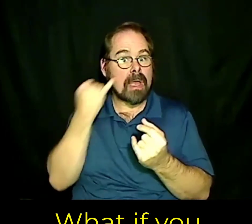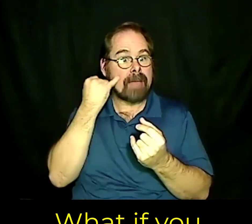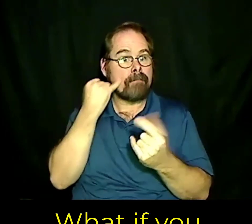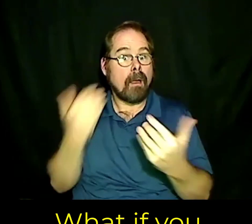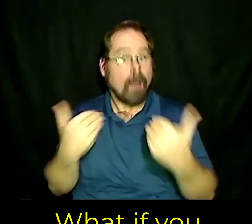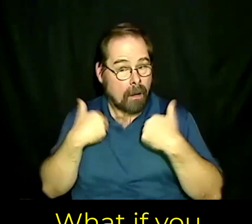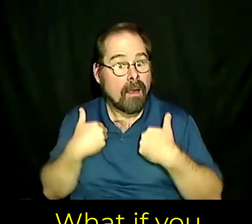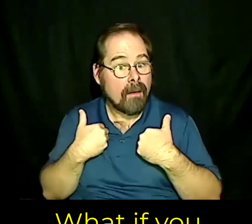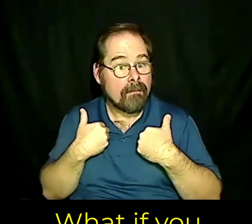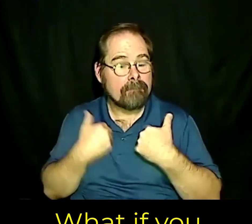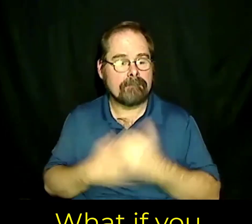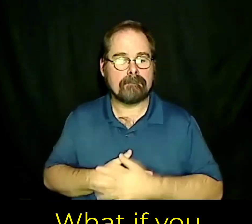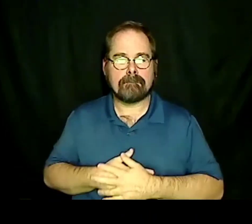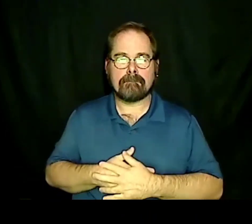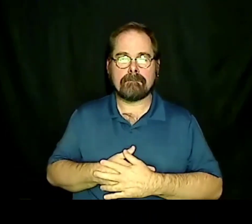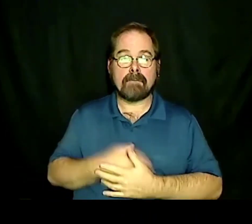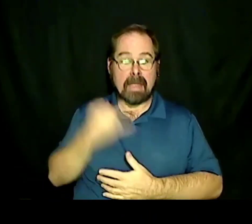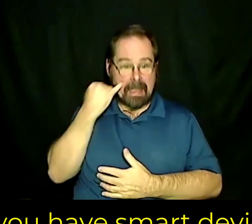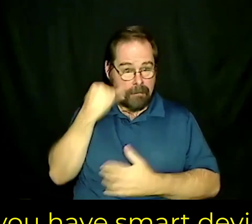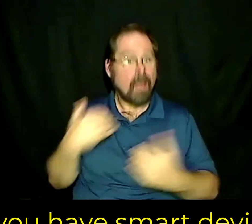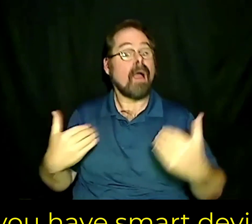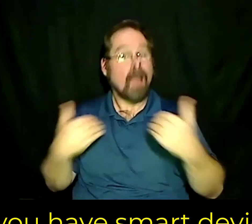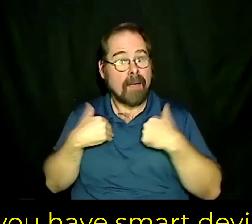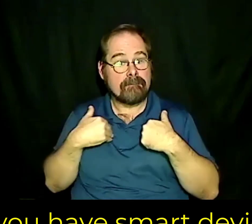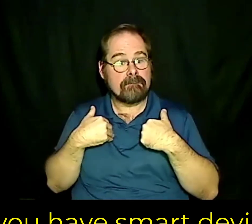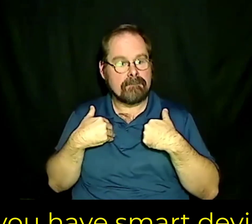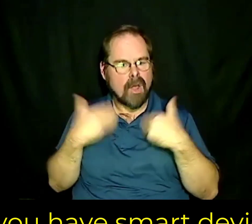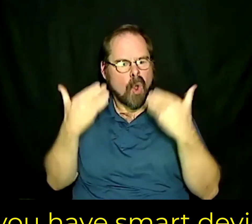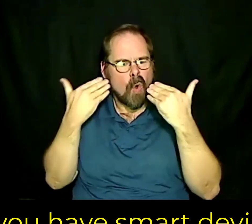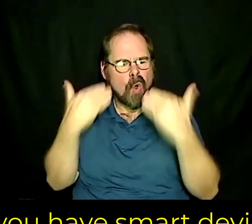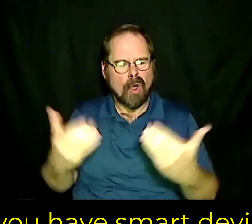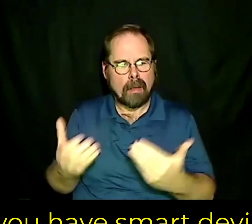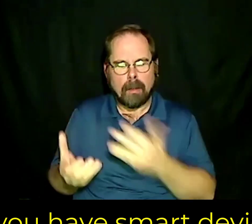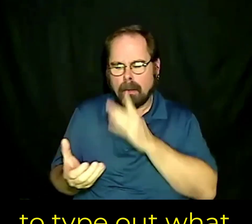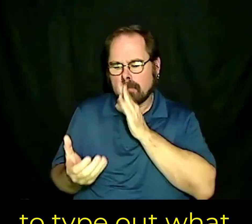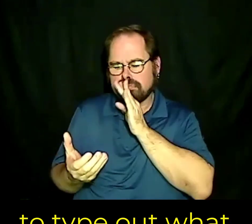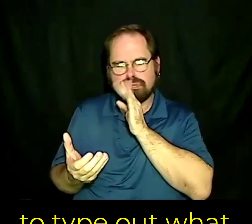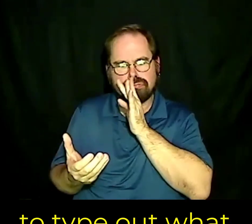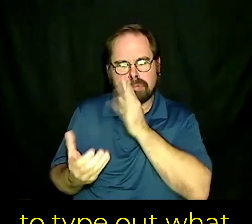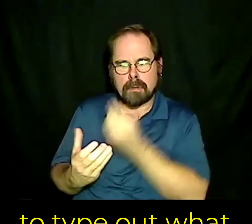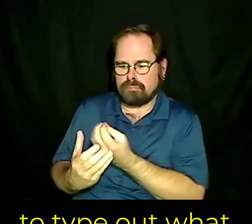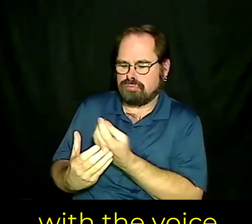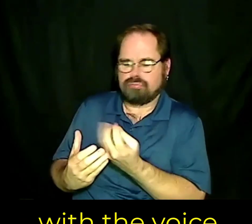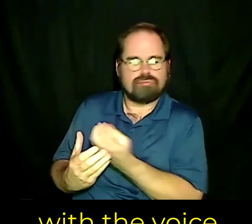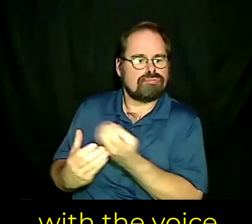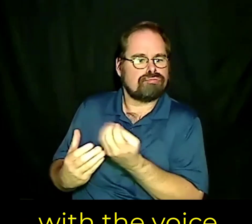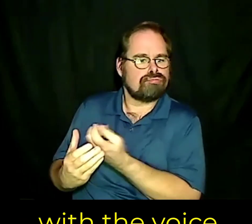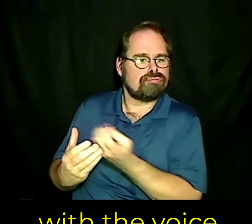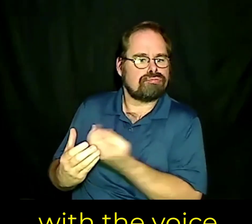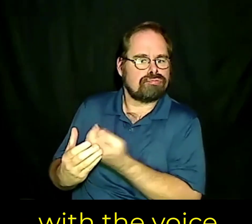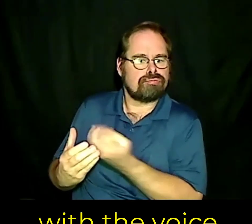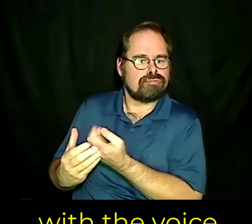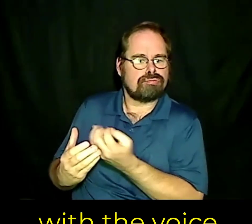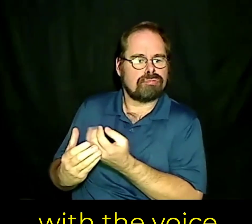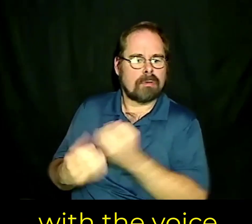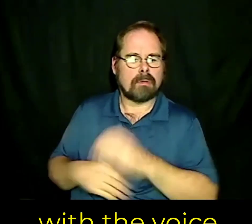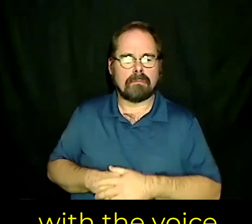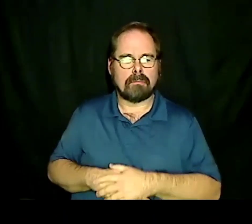available. However, if you have a smart device, you can use speech-to-text